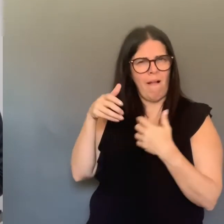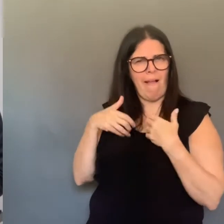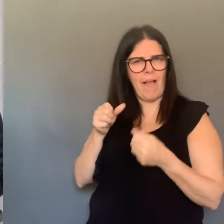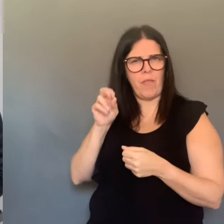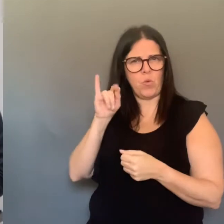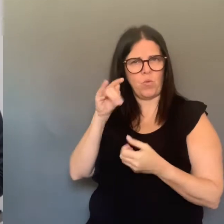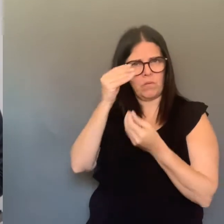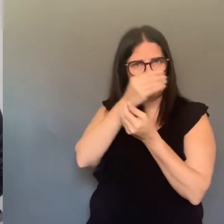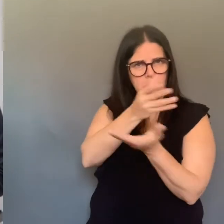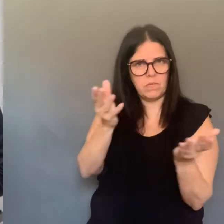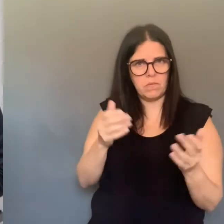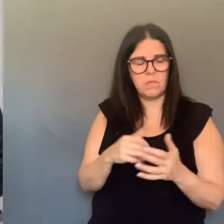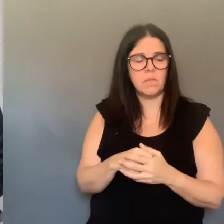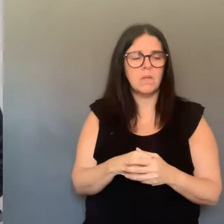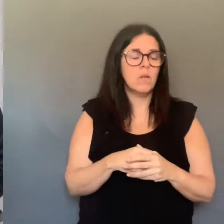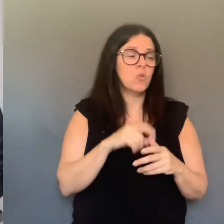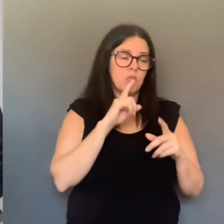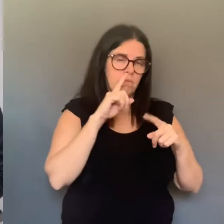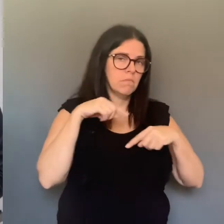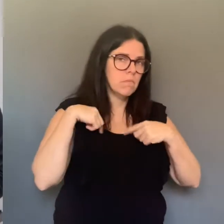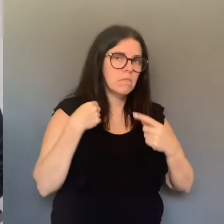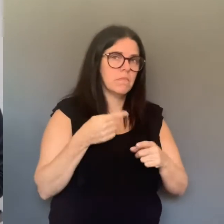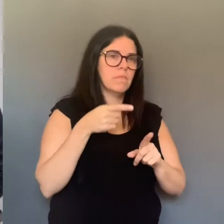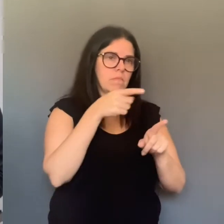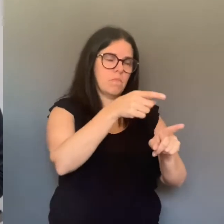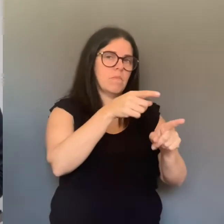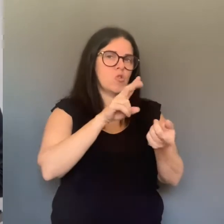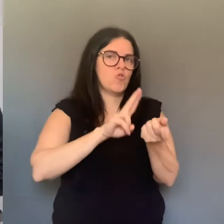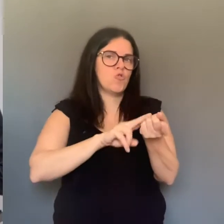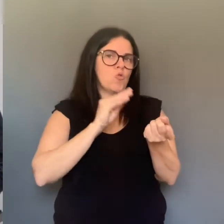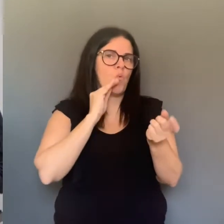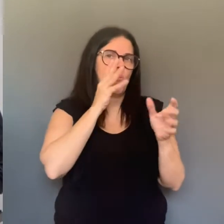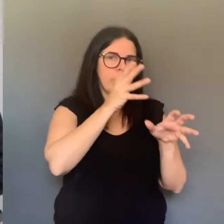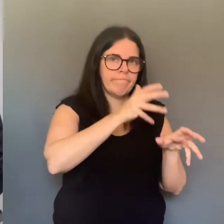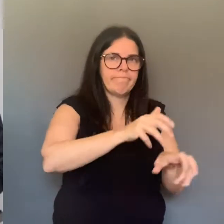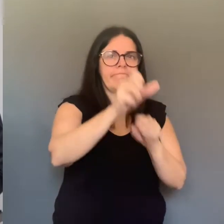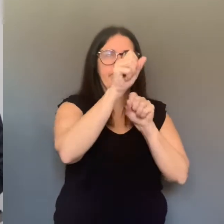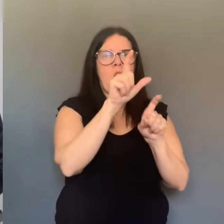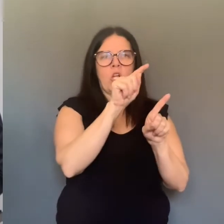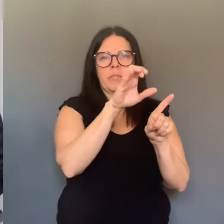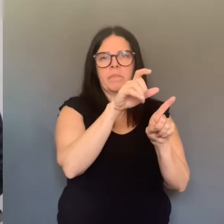unit? Historically, that's done by the homes to the